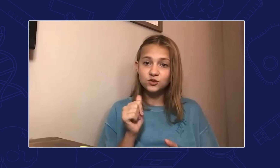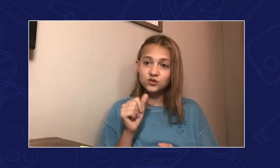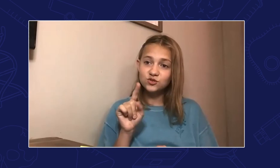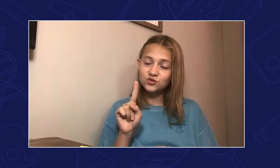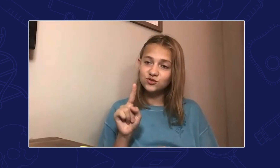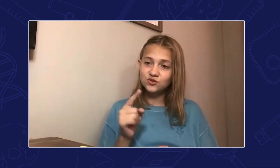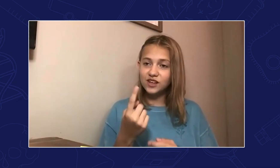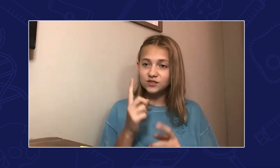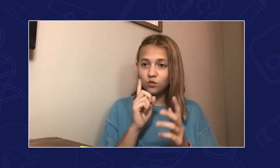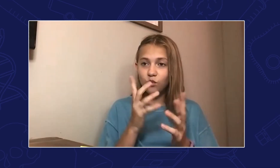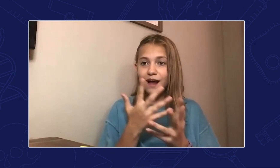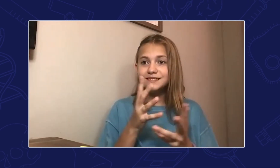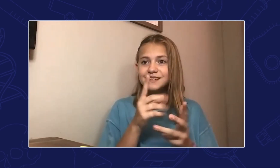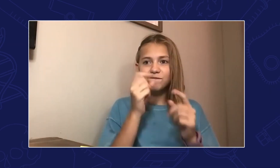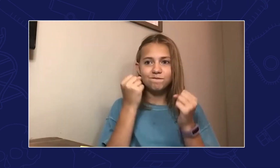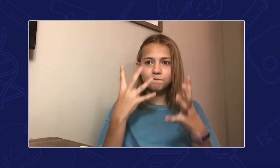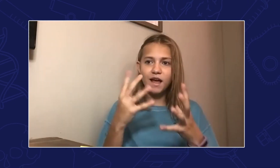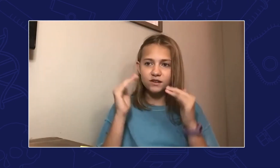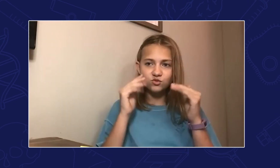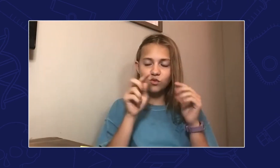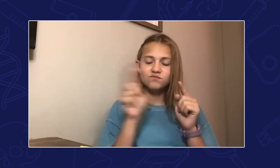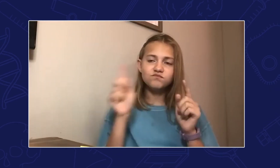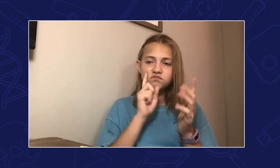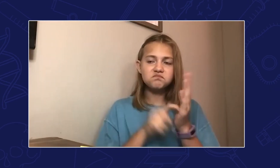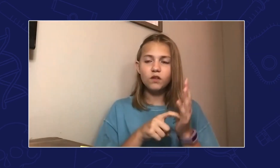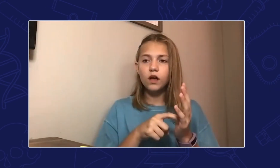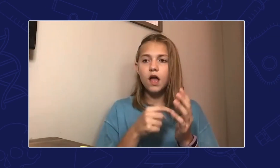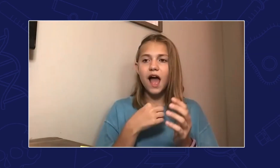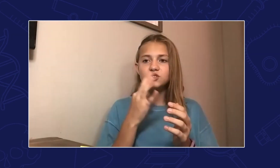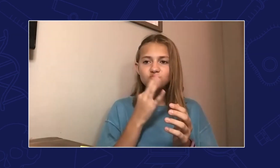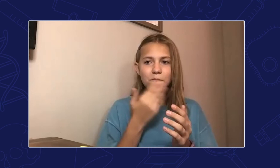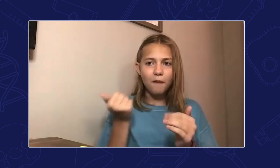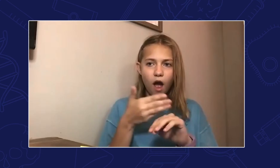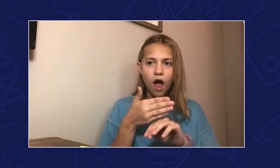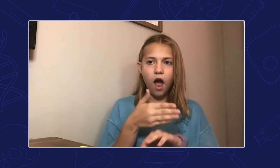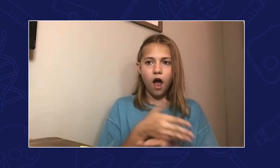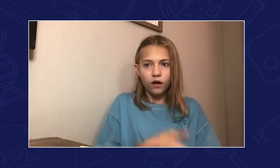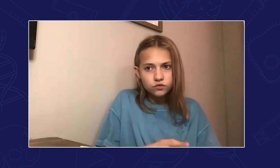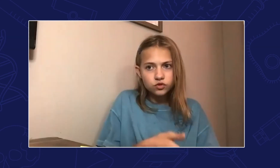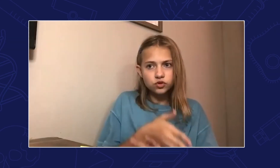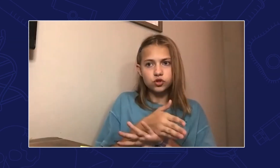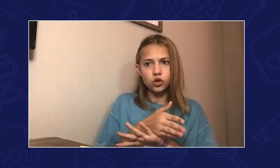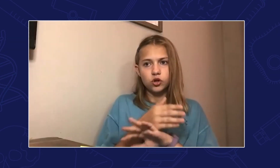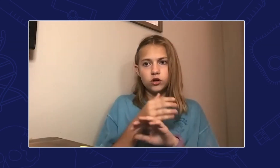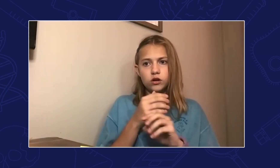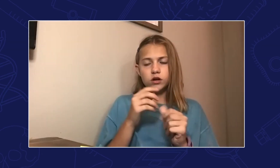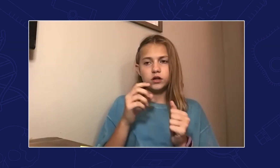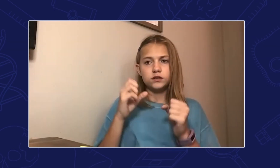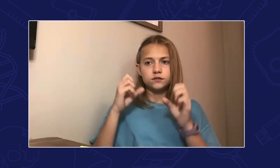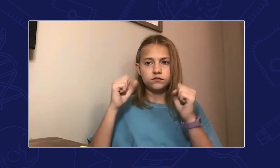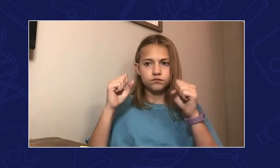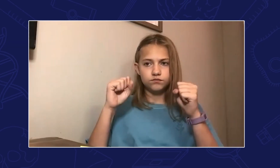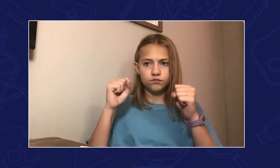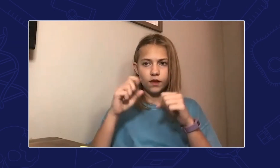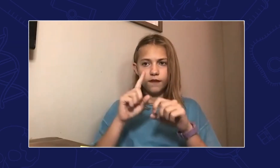It's just one thing many adults noticed. I and other deaf kids speak well because I learned to after I already had